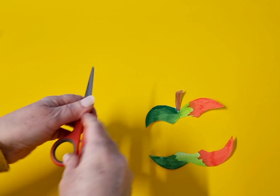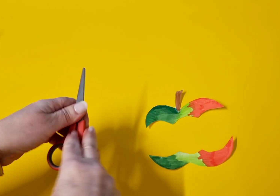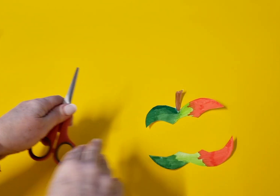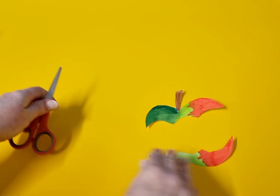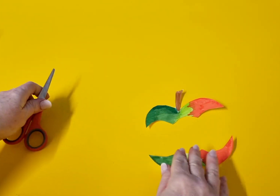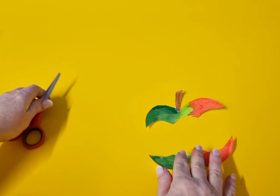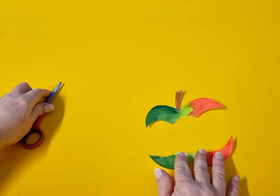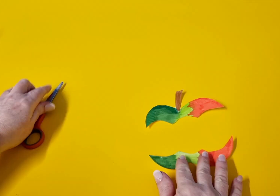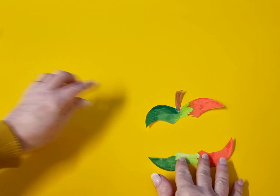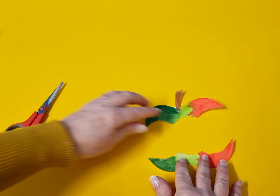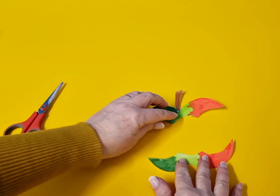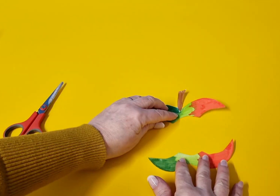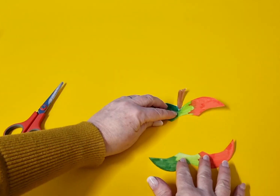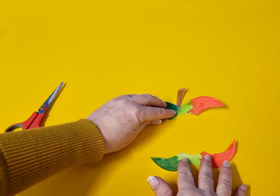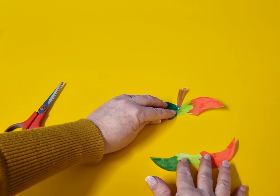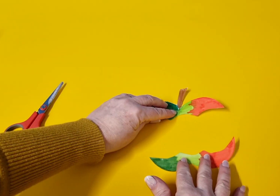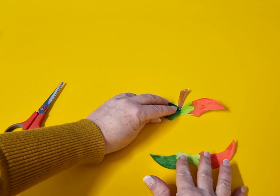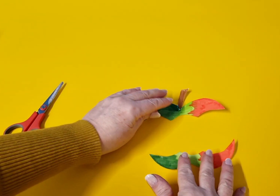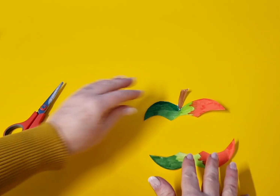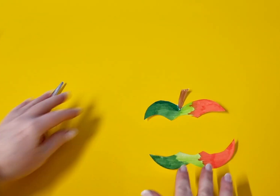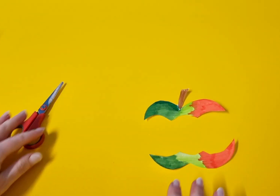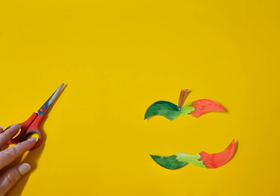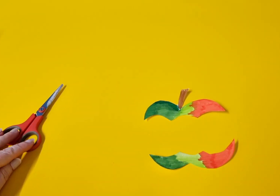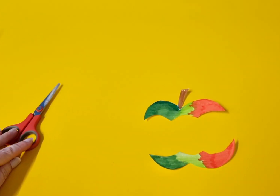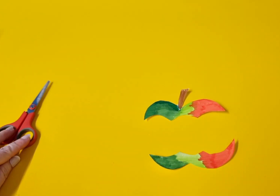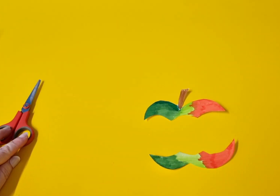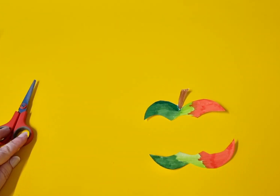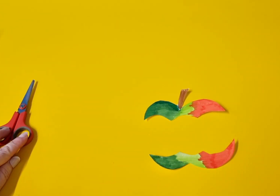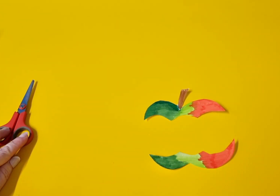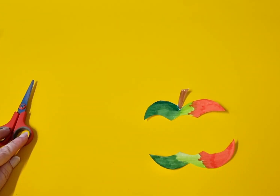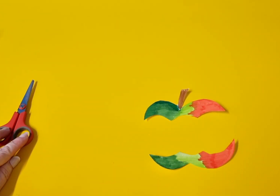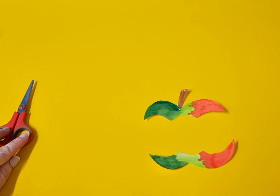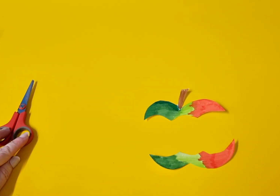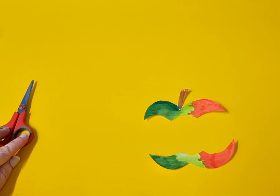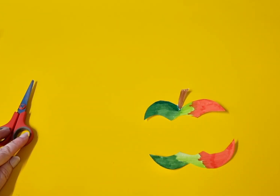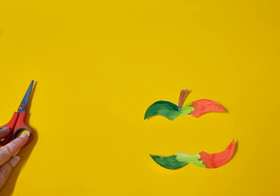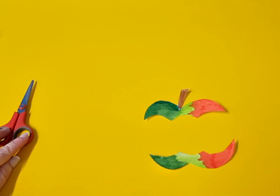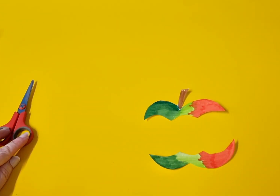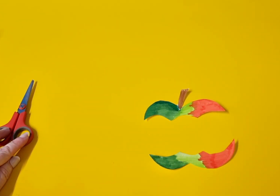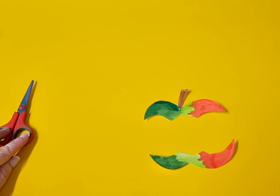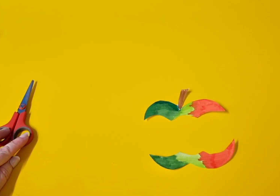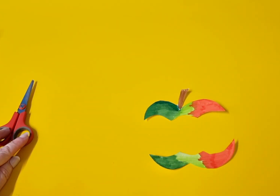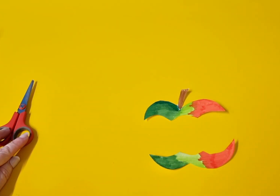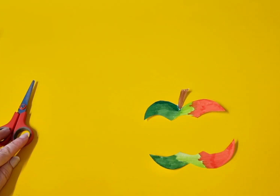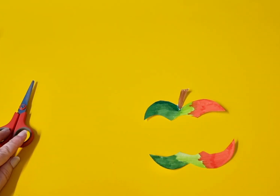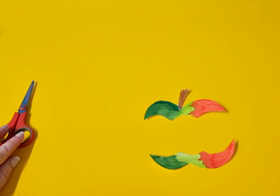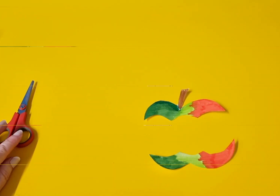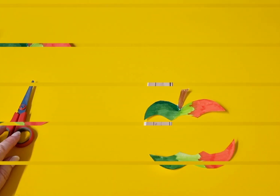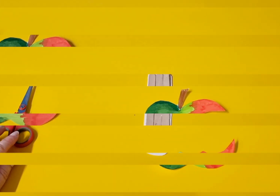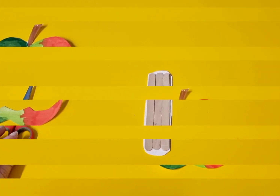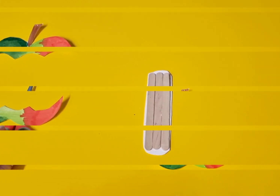top and the bottom of our apple. Now let's bring back those lolly sticks.